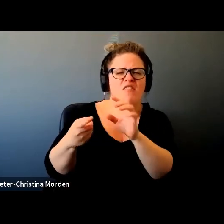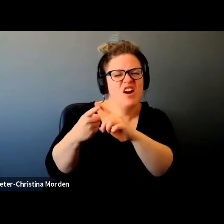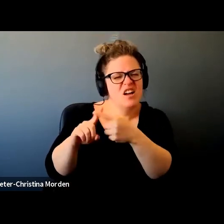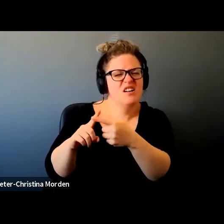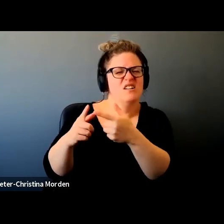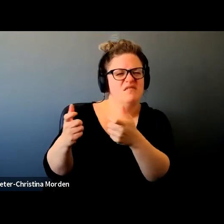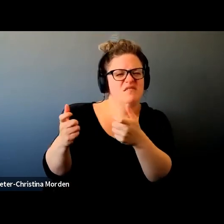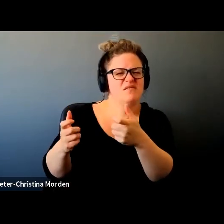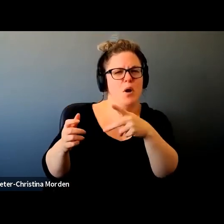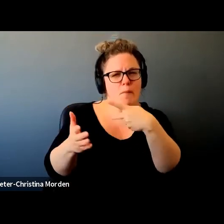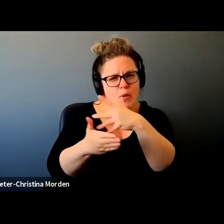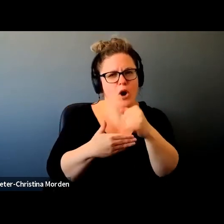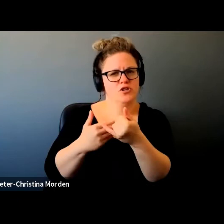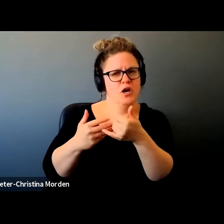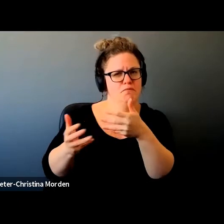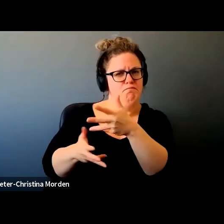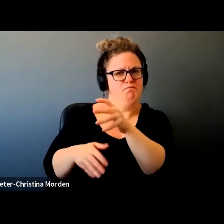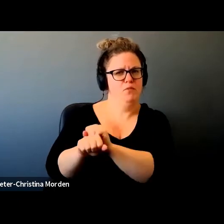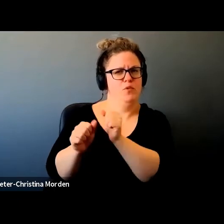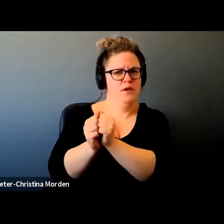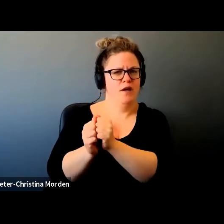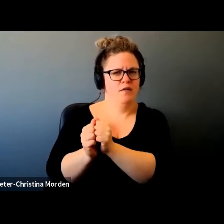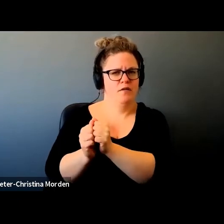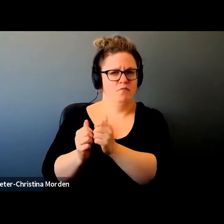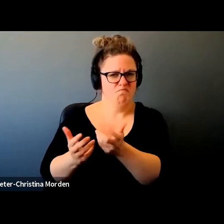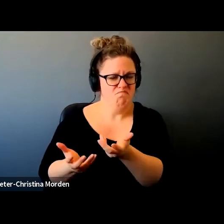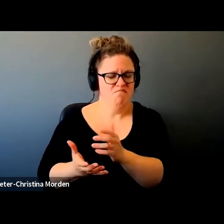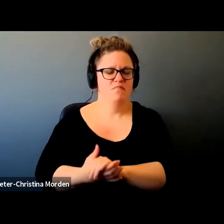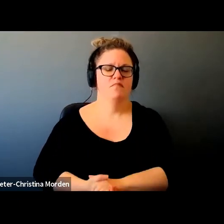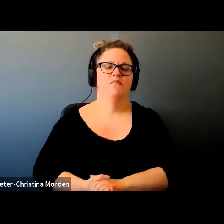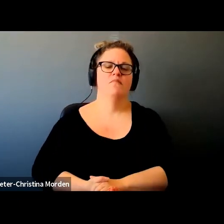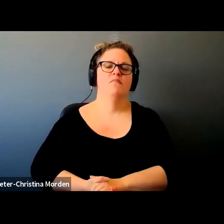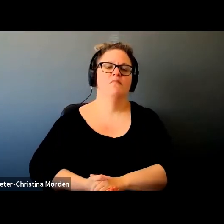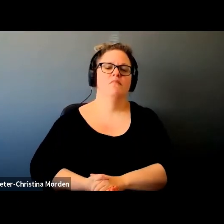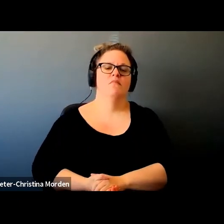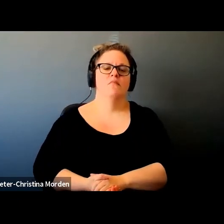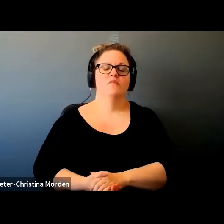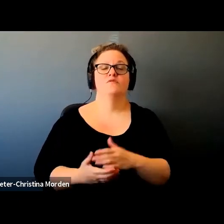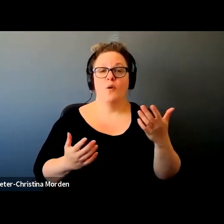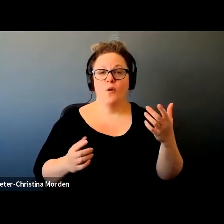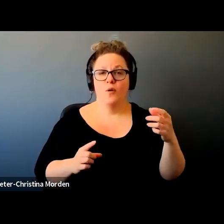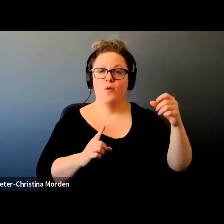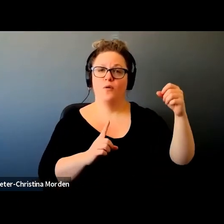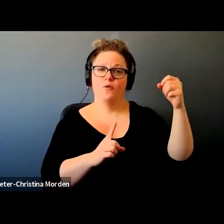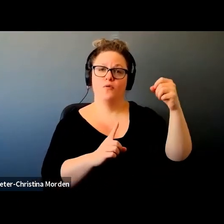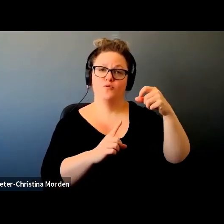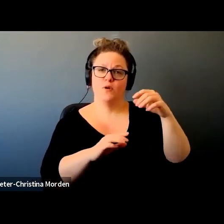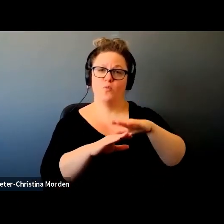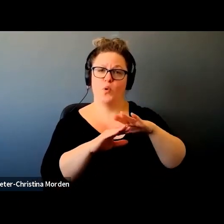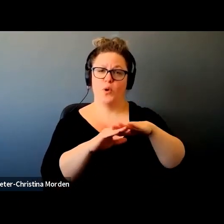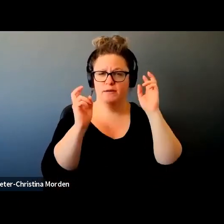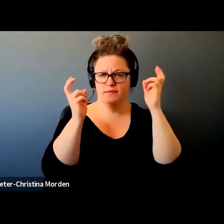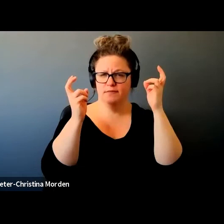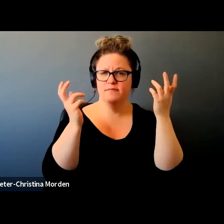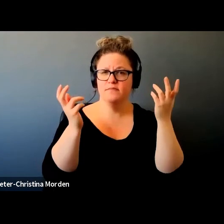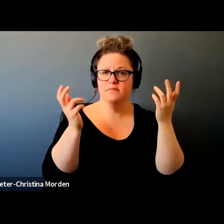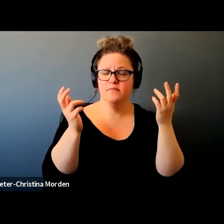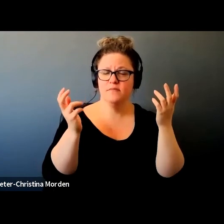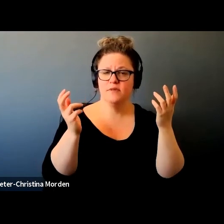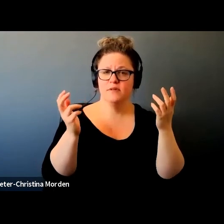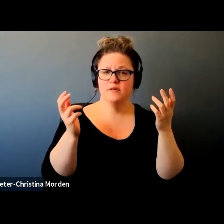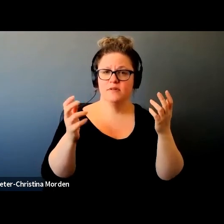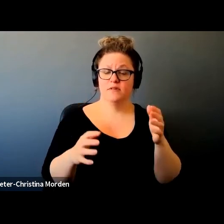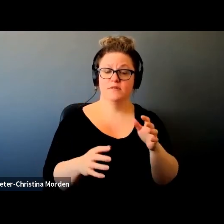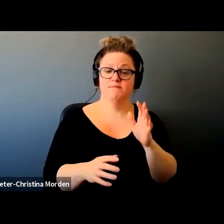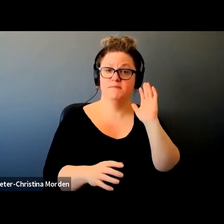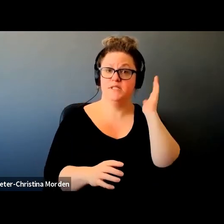project-to-project basis. And so this Trigger Warning, a version of it, it is scheduled tentatively to